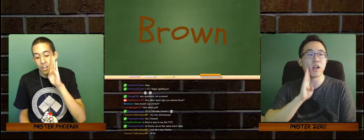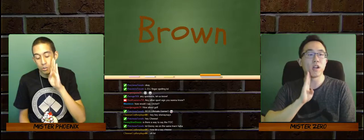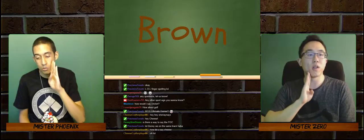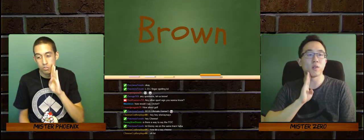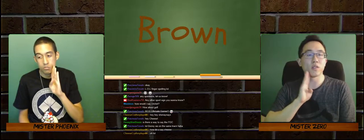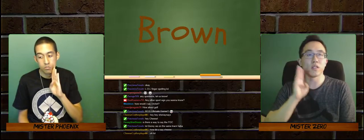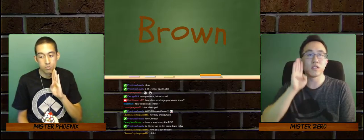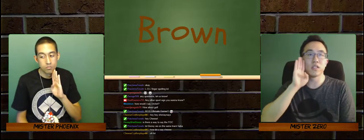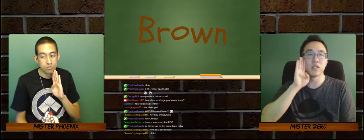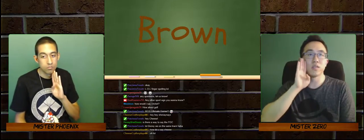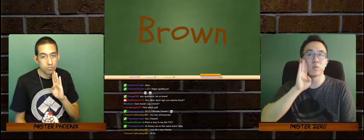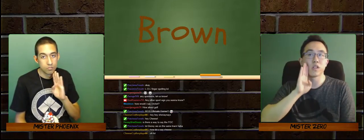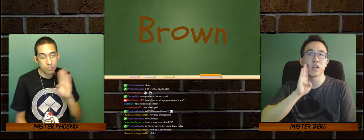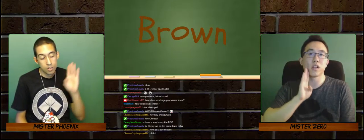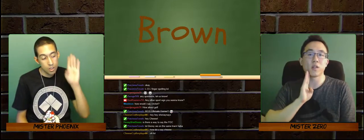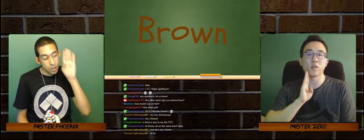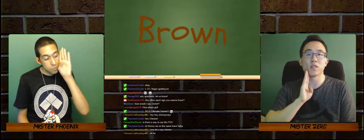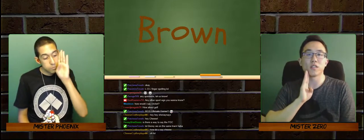Brown.